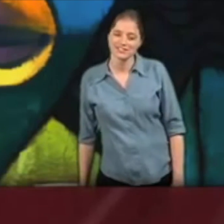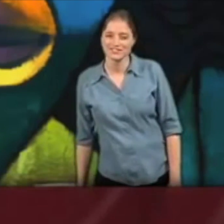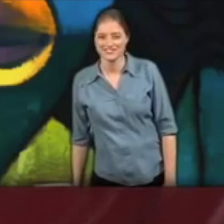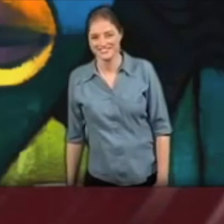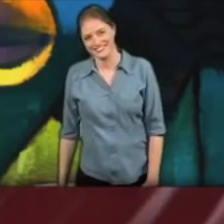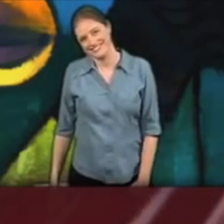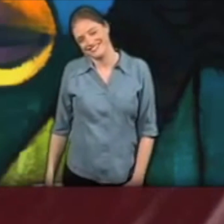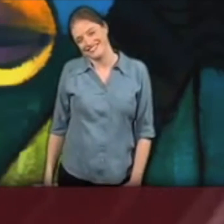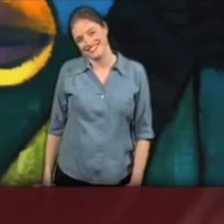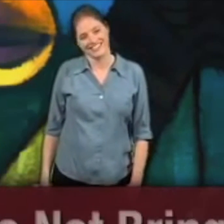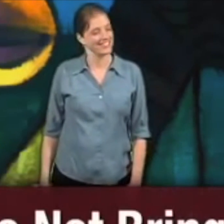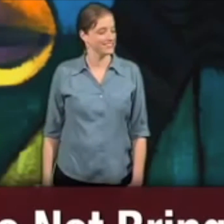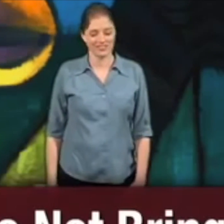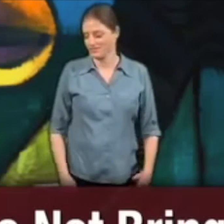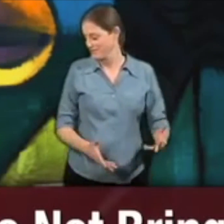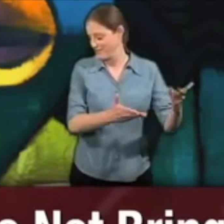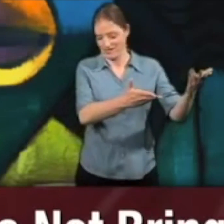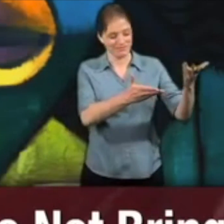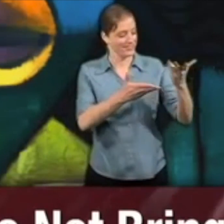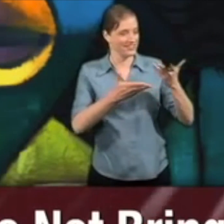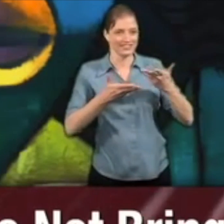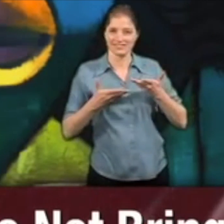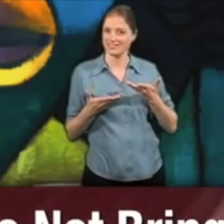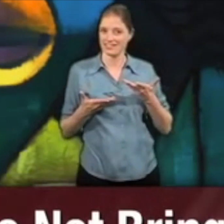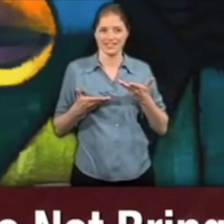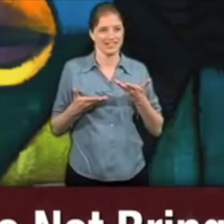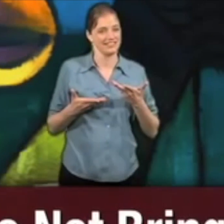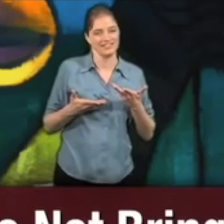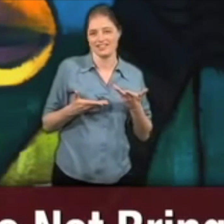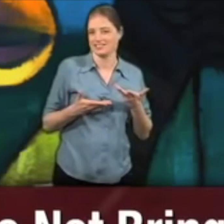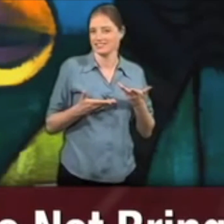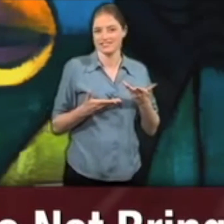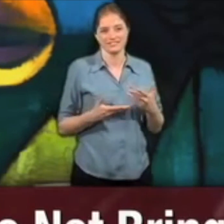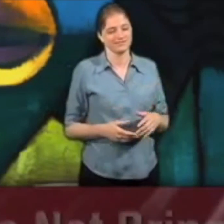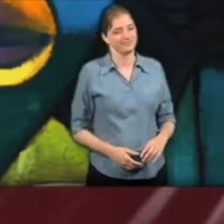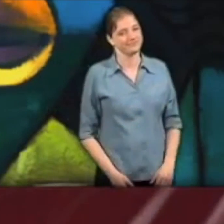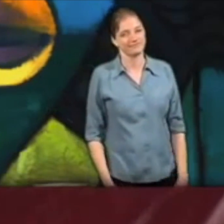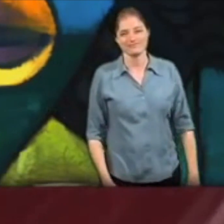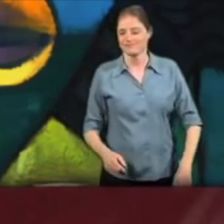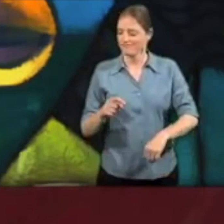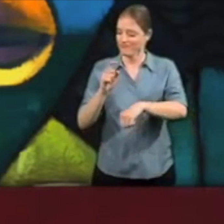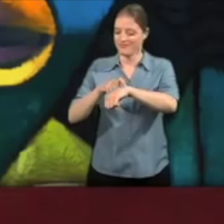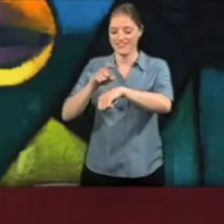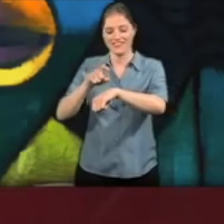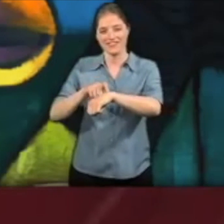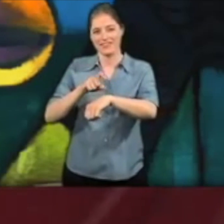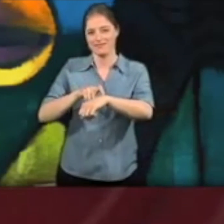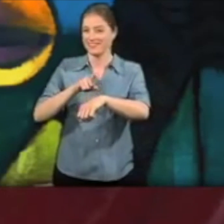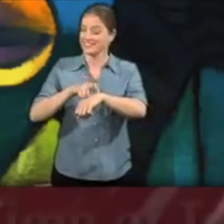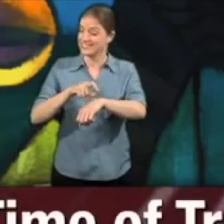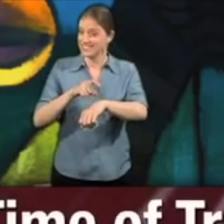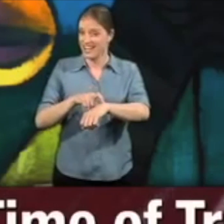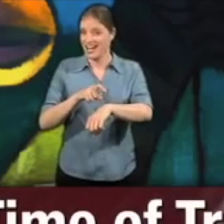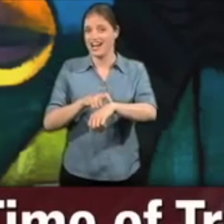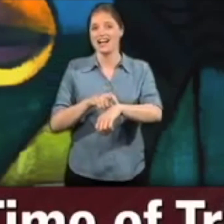And do not bring us to the time